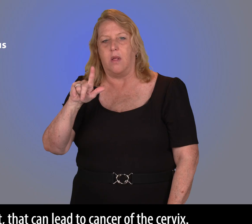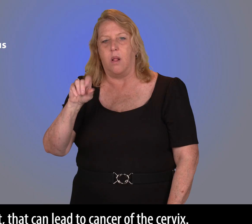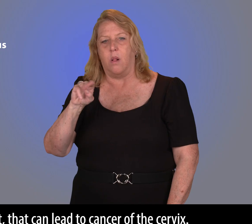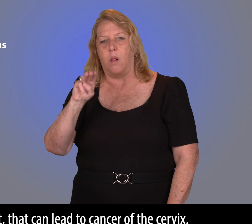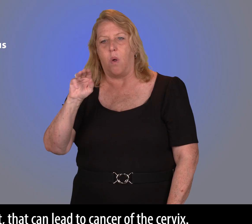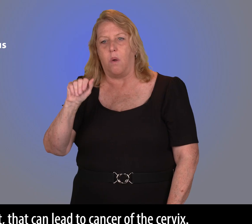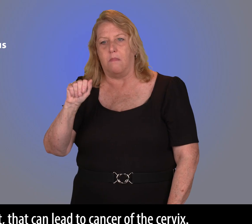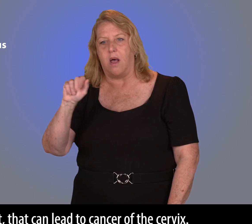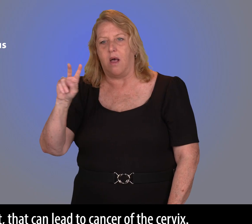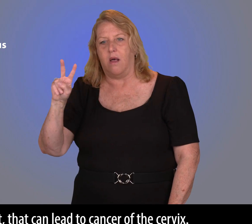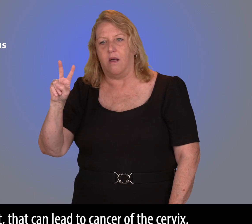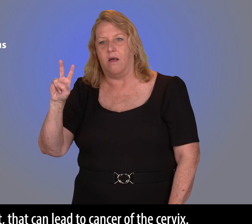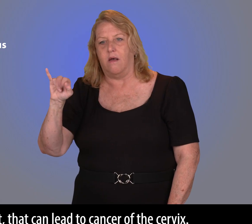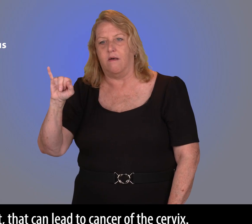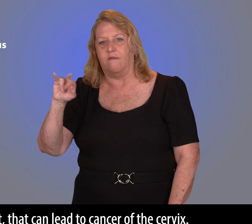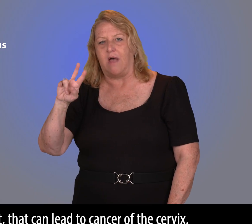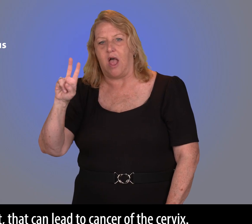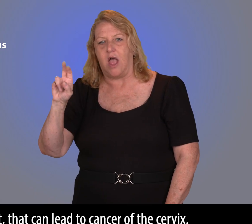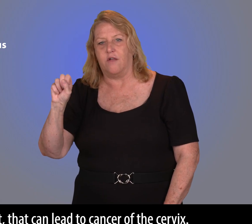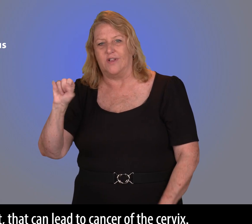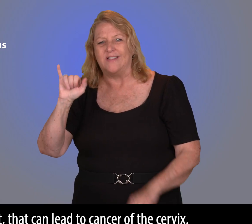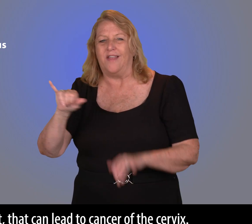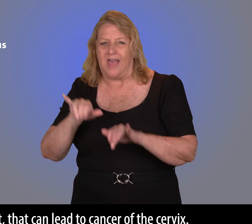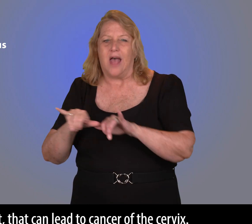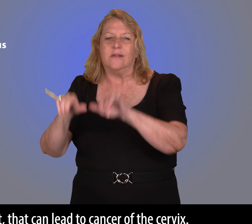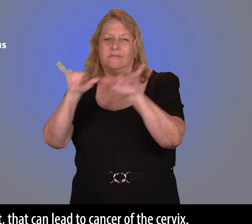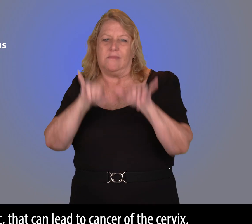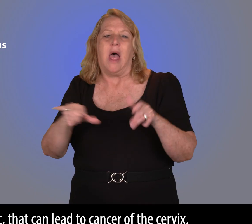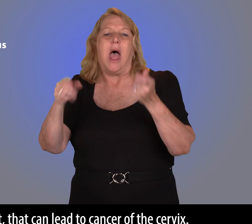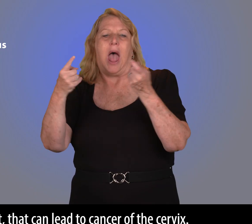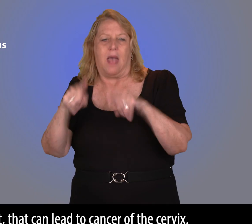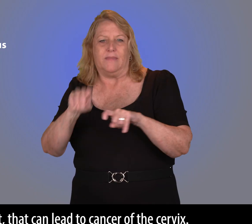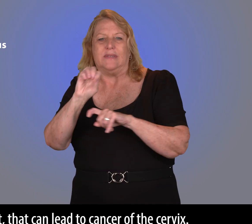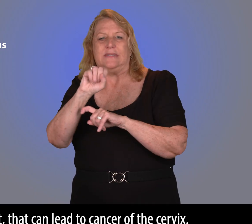contact that can lead to cancer of the cervix.